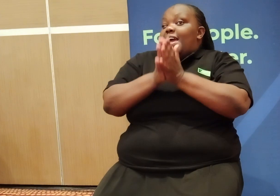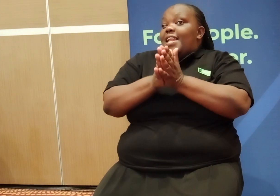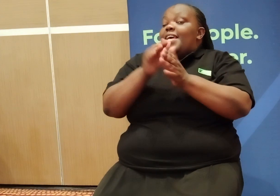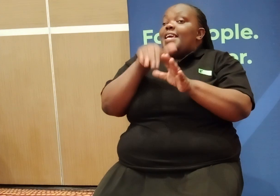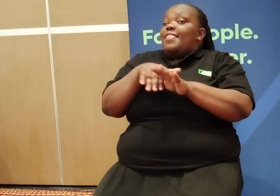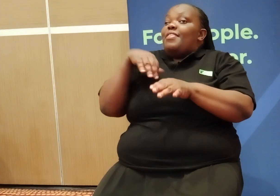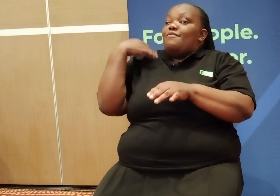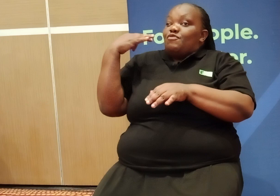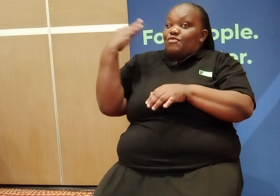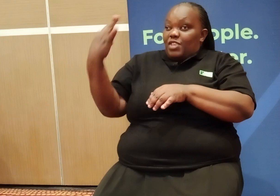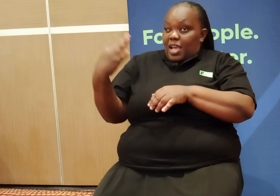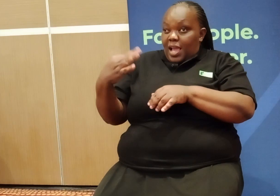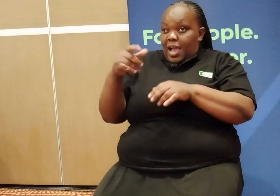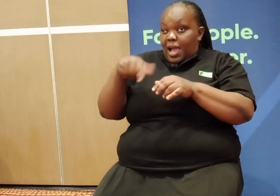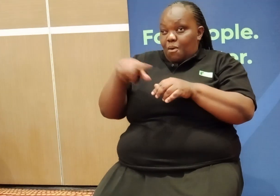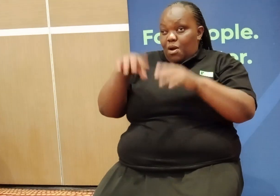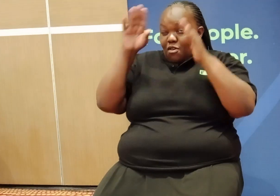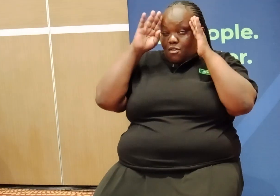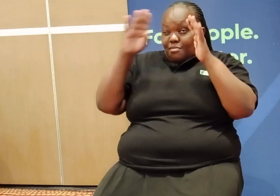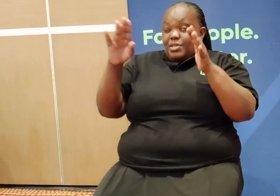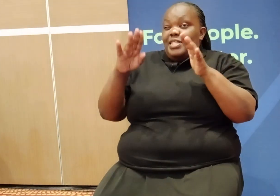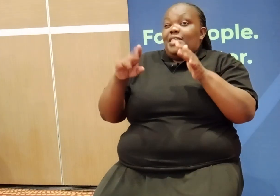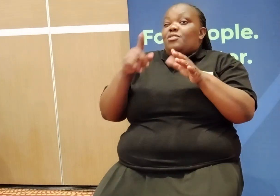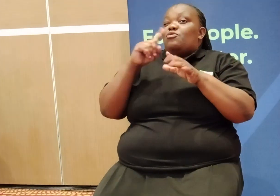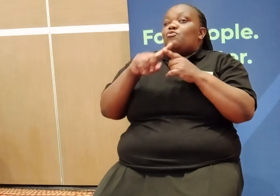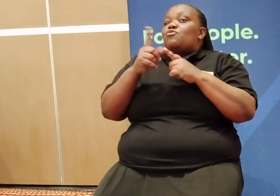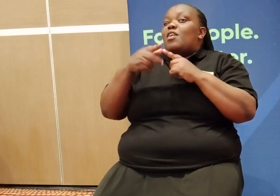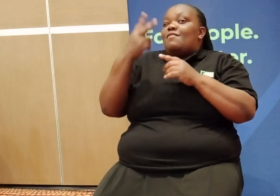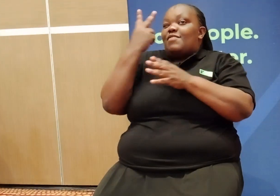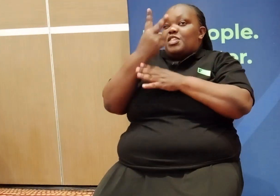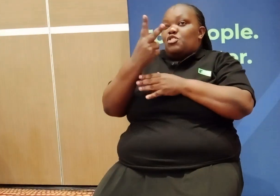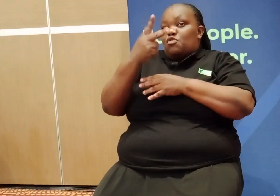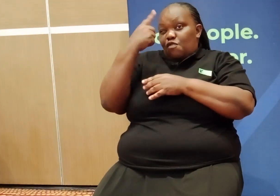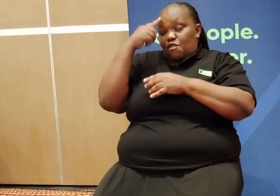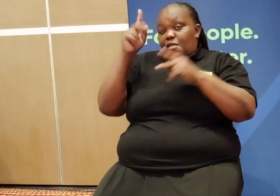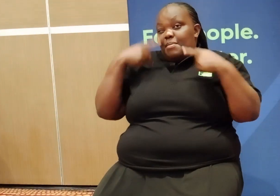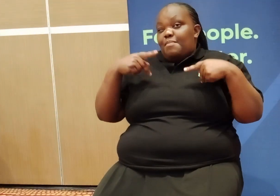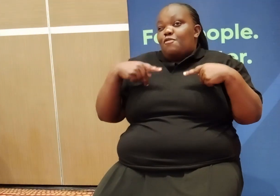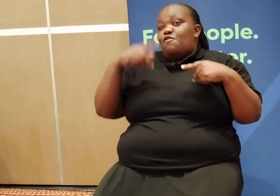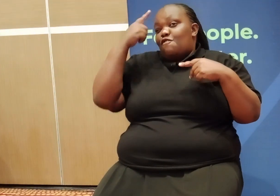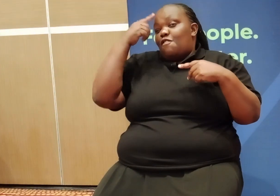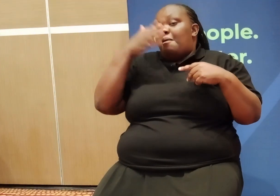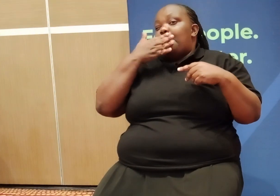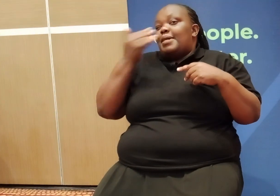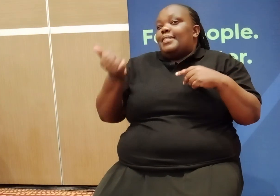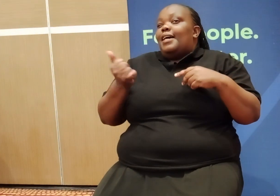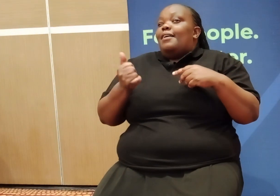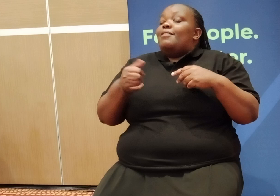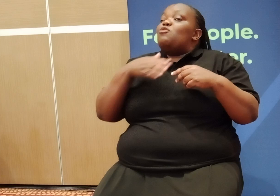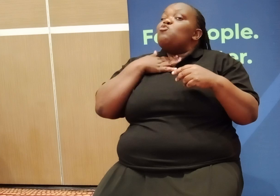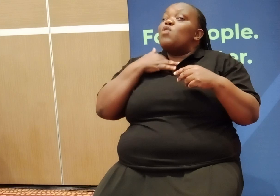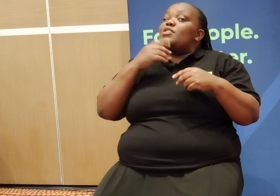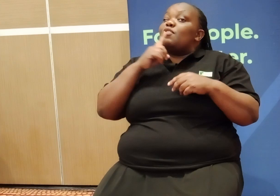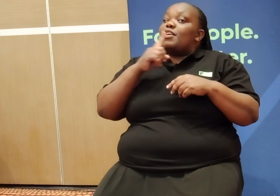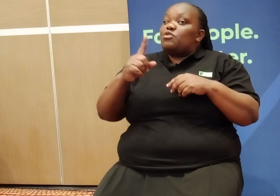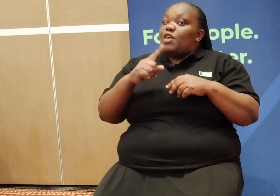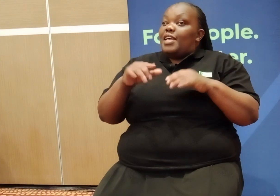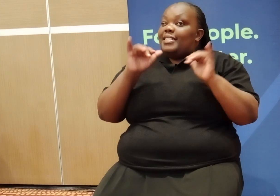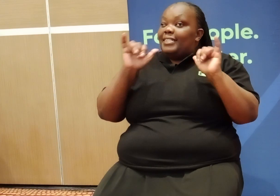future. Our commitment to a vision for people for better, I want to assure you, remains